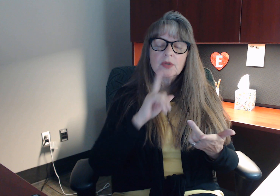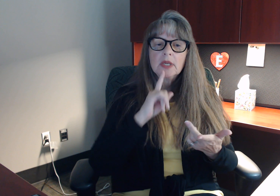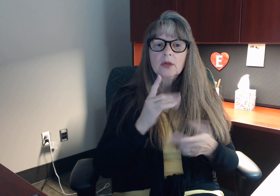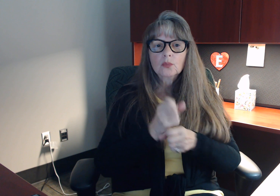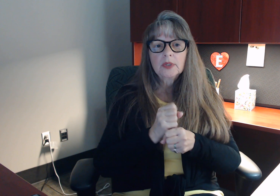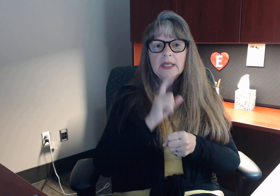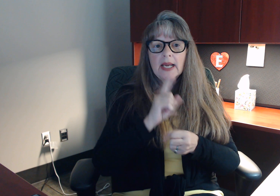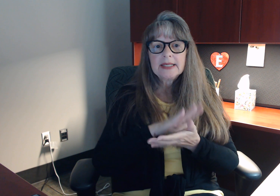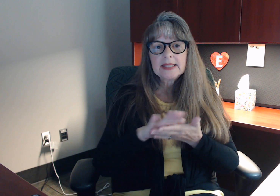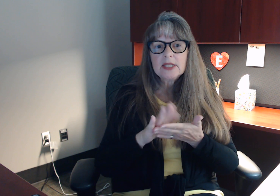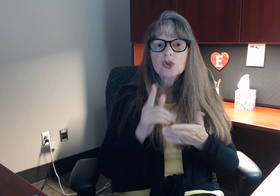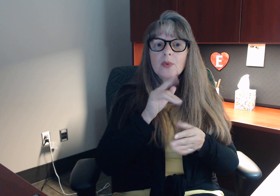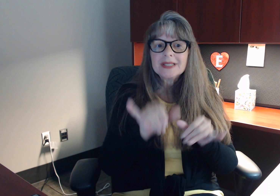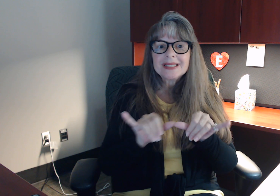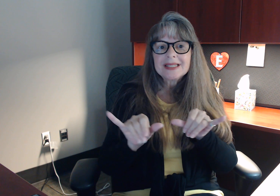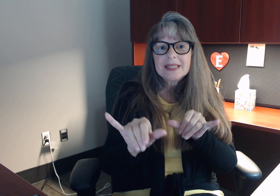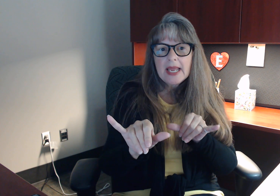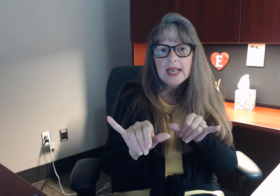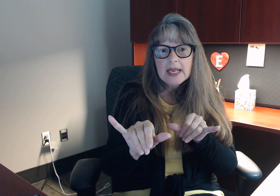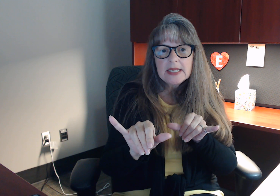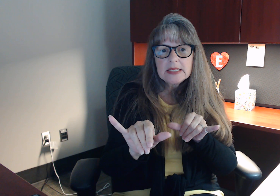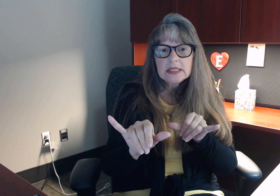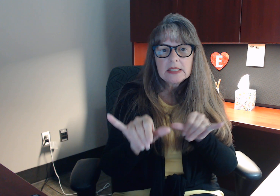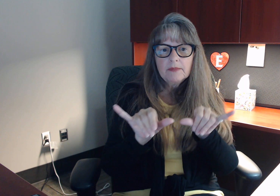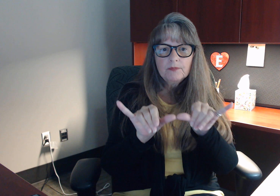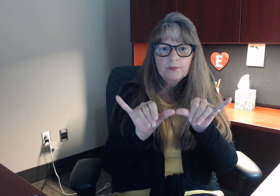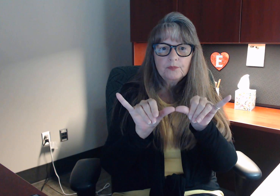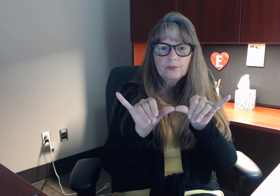get really nice things. So it stays